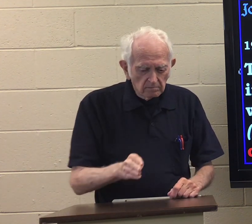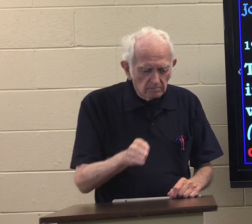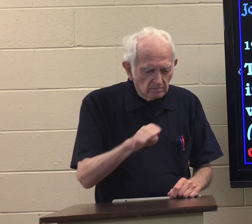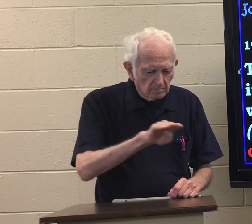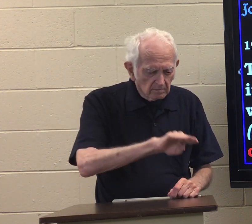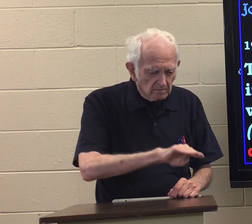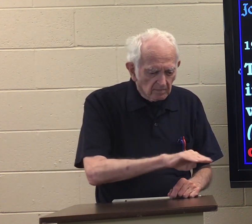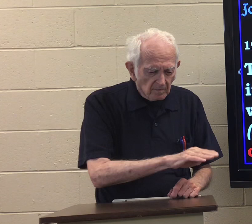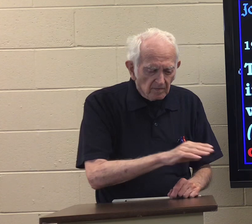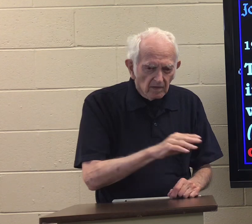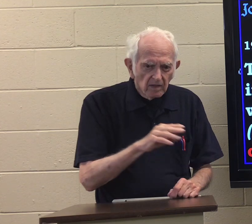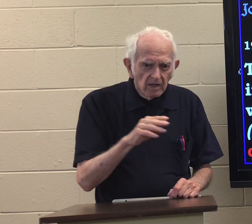see